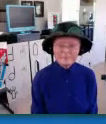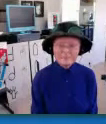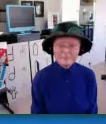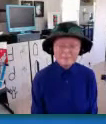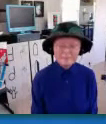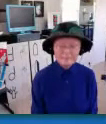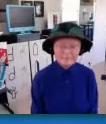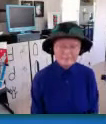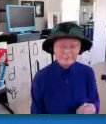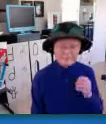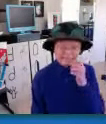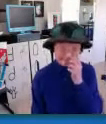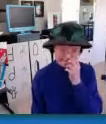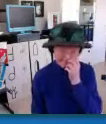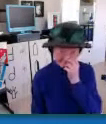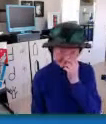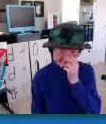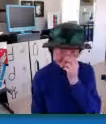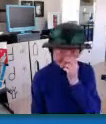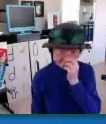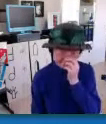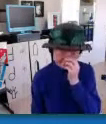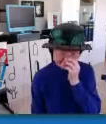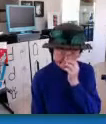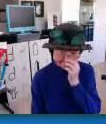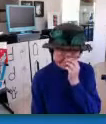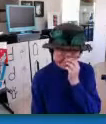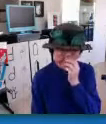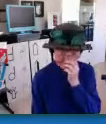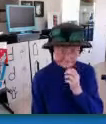here, say at the handshake, which was a